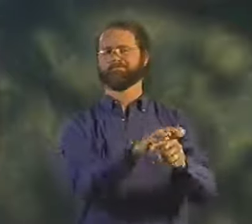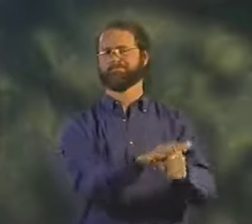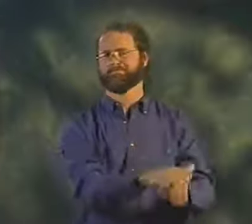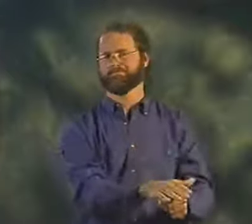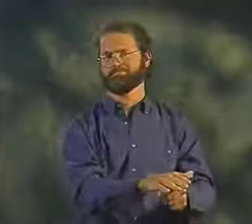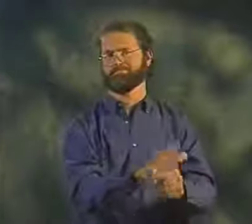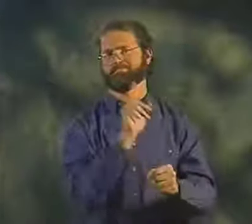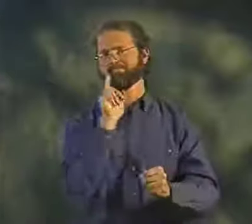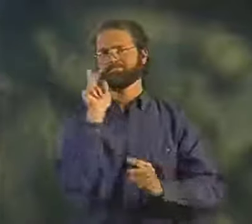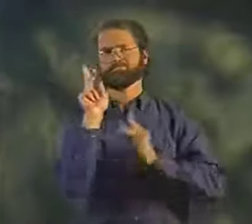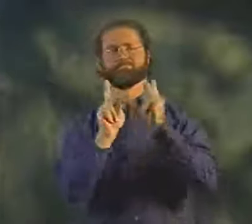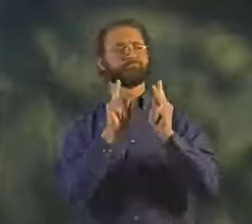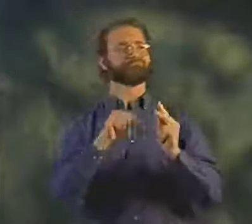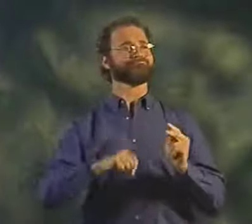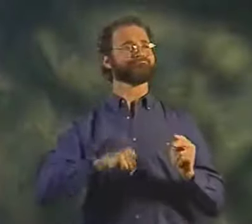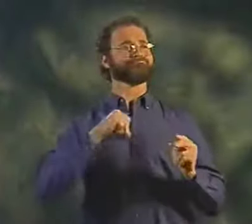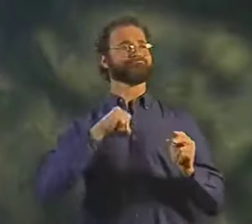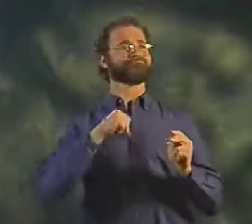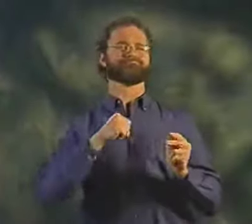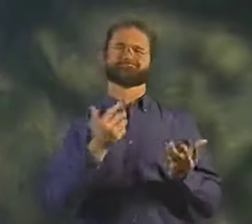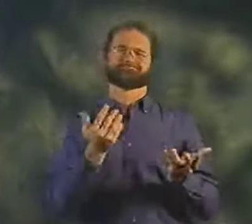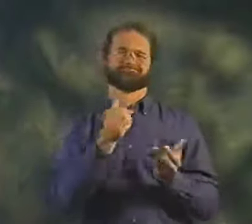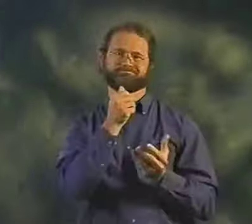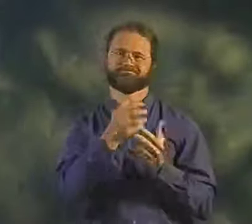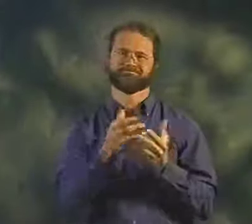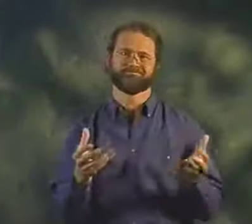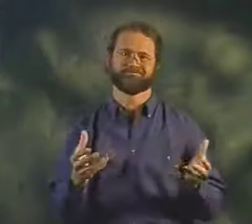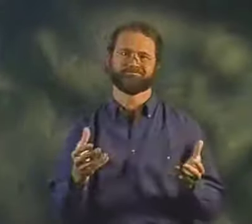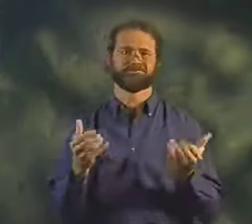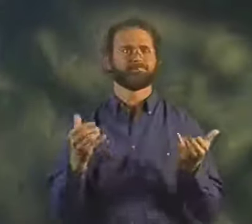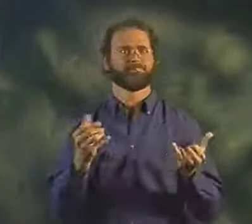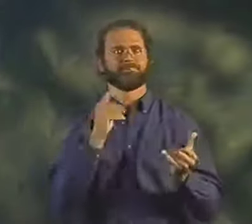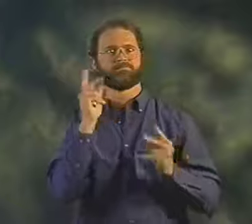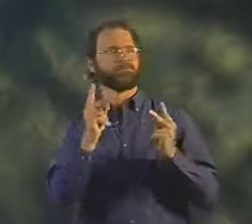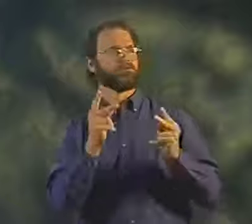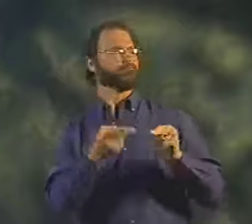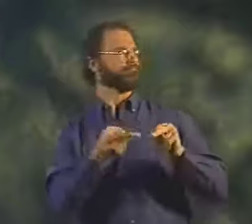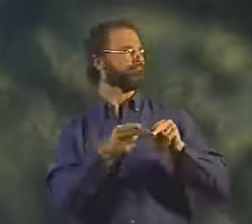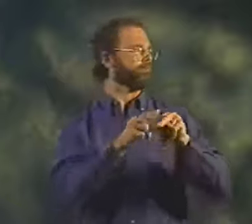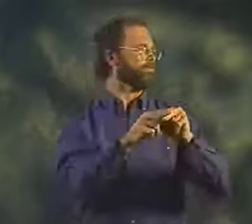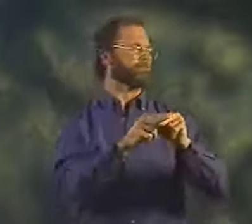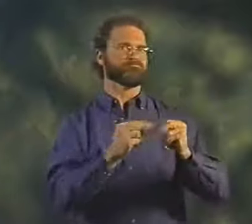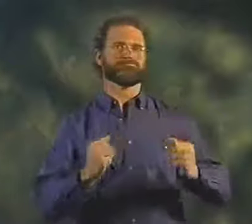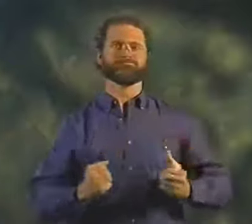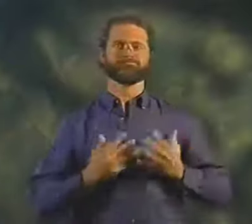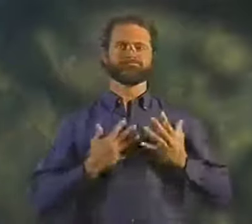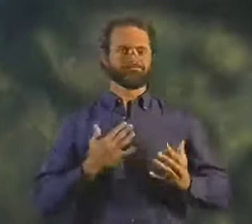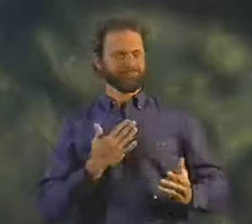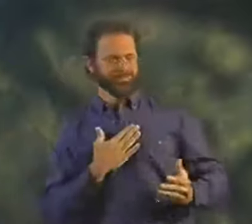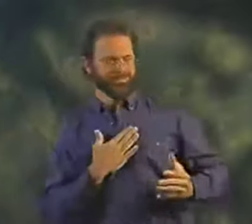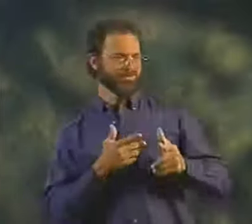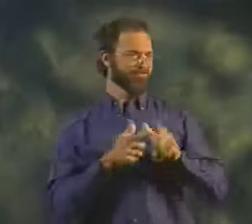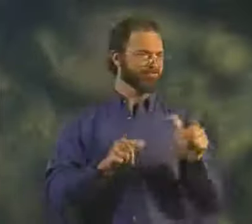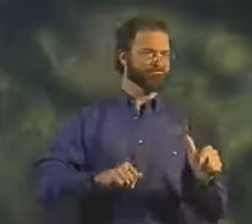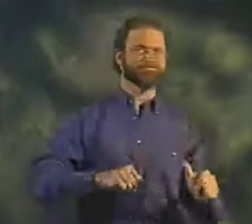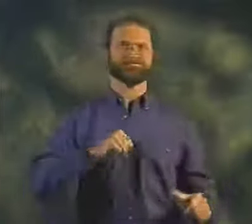One reason for this new interest is the historic suppression of ASL. Deaf people didn't realize the importance and uniqueness of